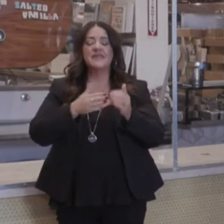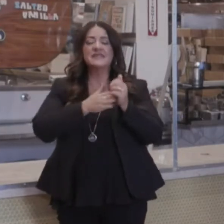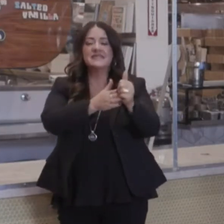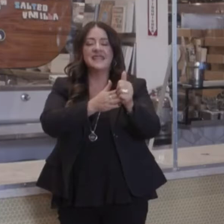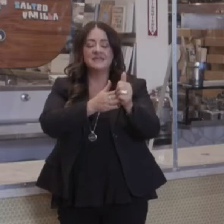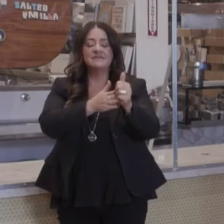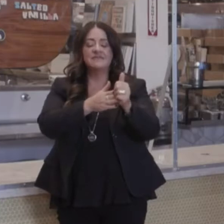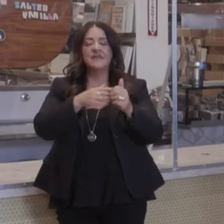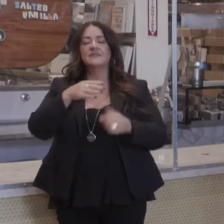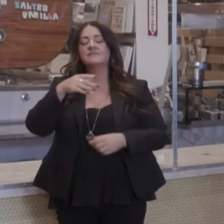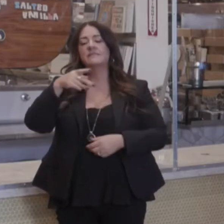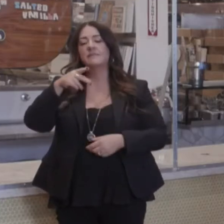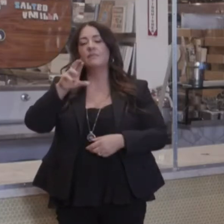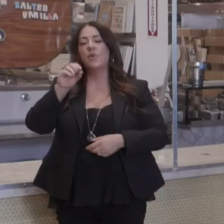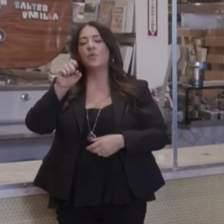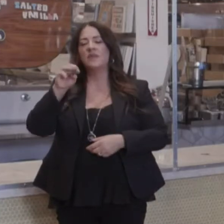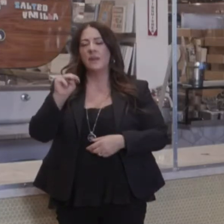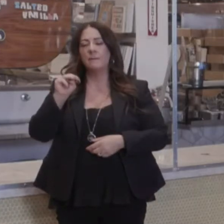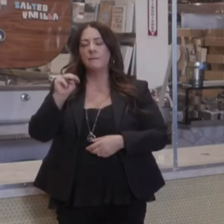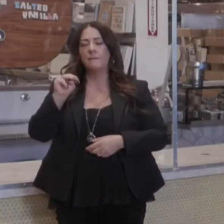Atkins.